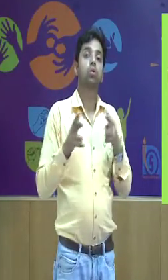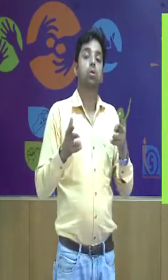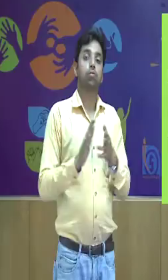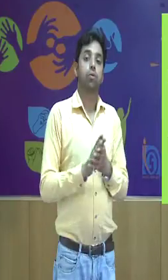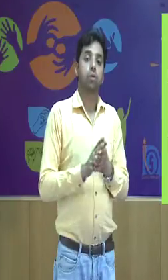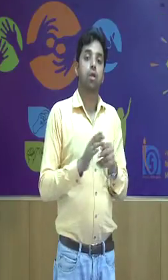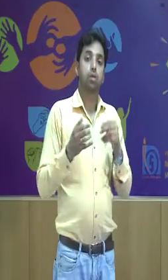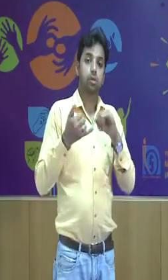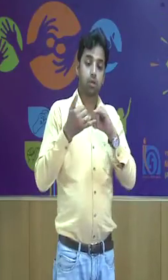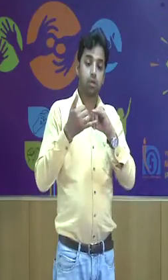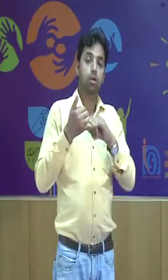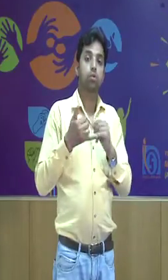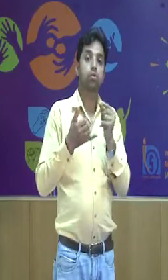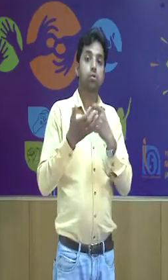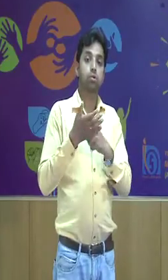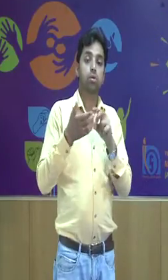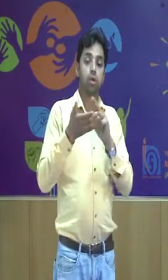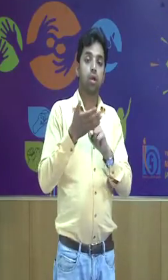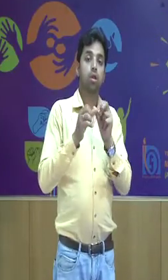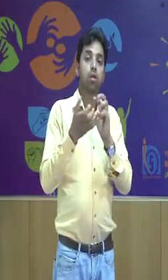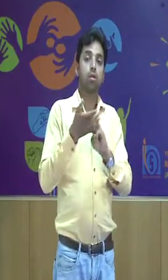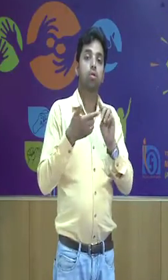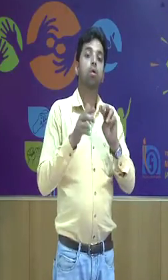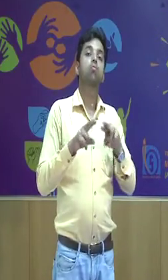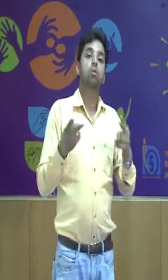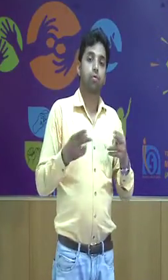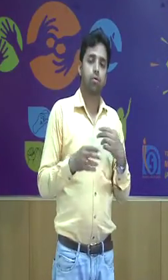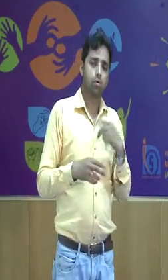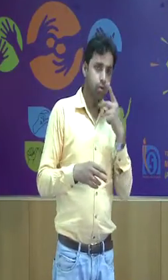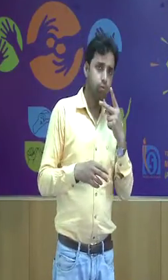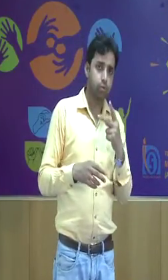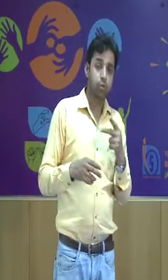That means they do not have common ancestors.